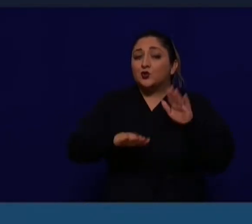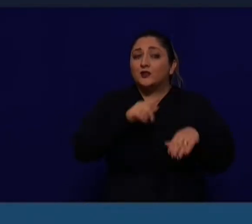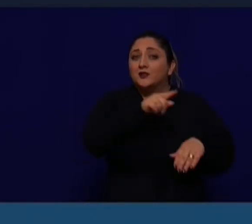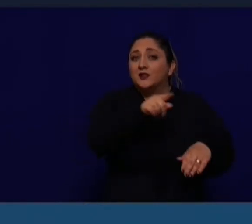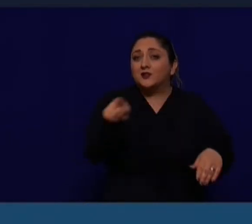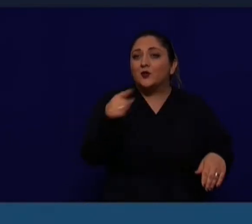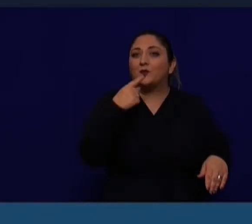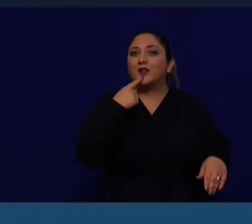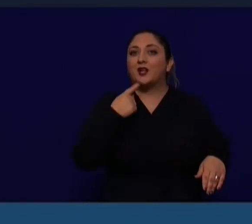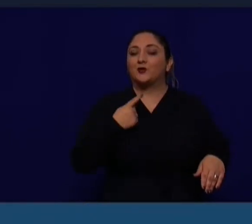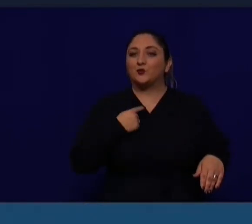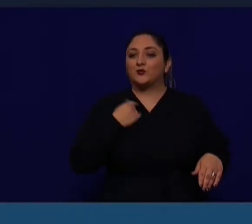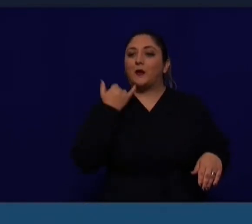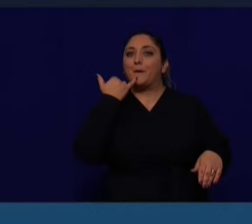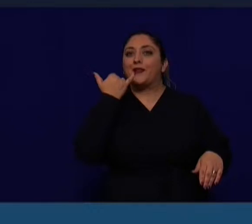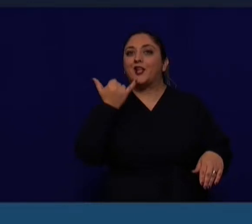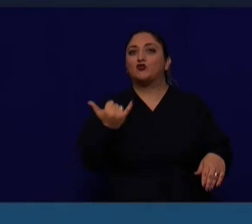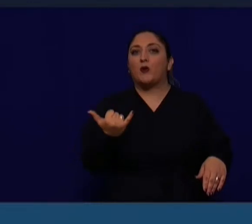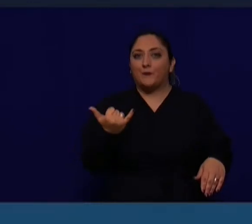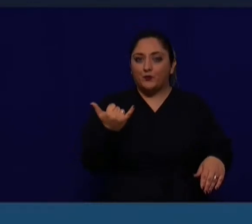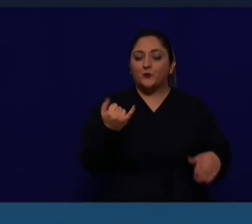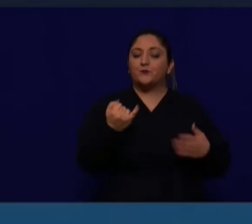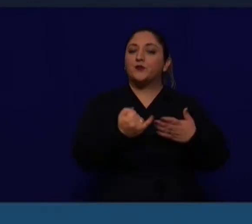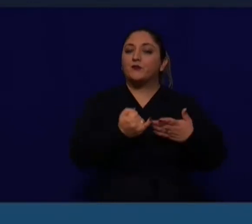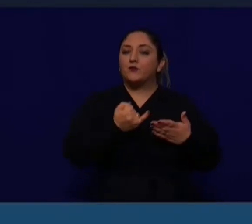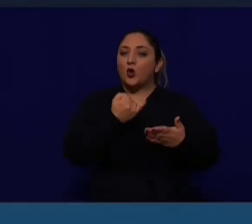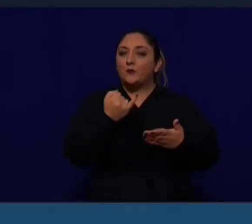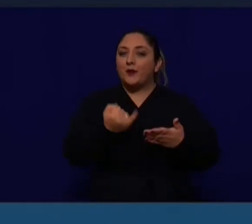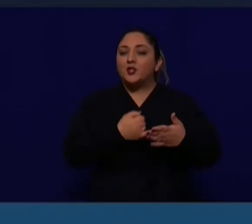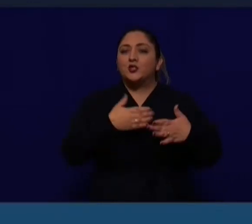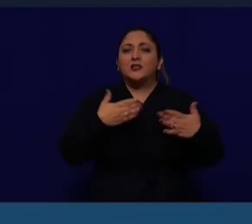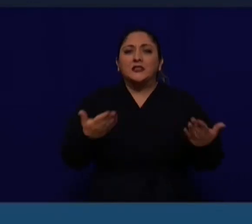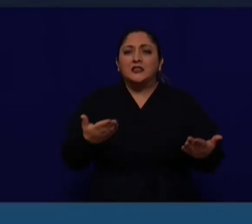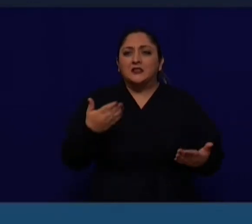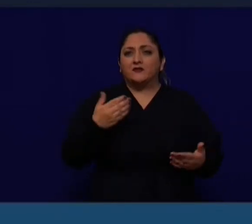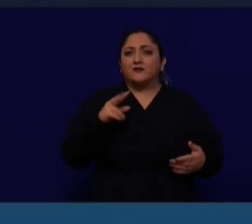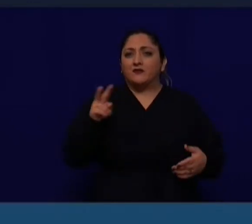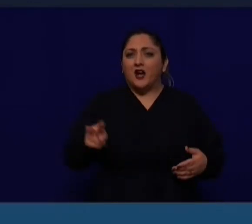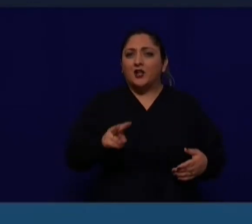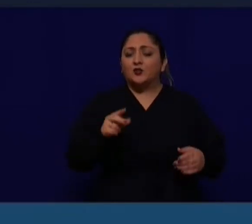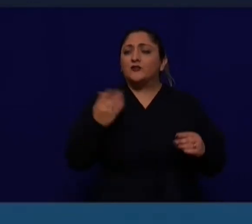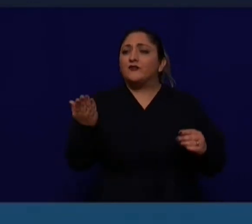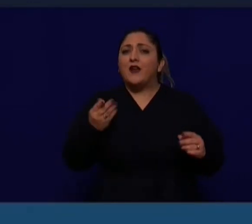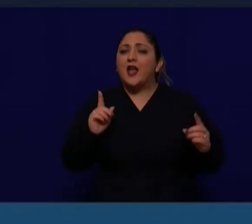meta nkellmu lin-nies huma jkunu qegħdin jinformawna bl-informazzjoni ta'